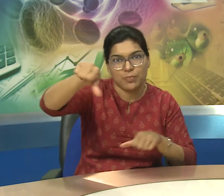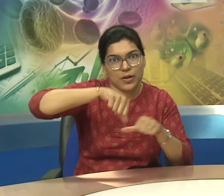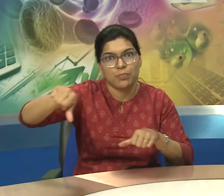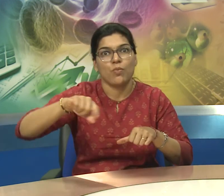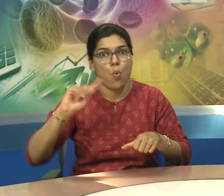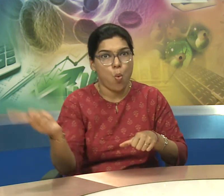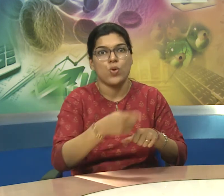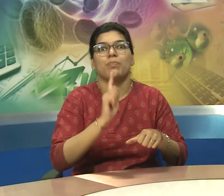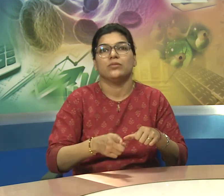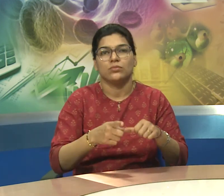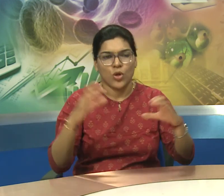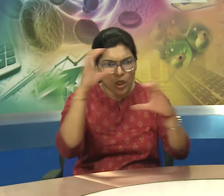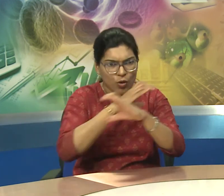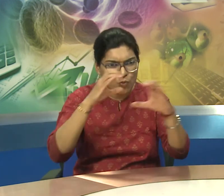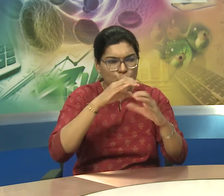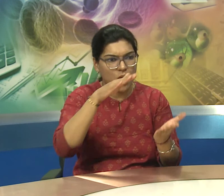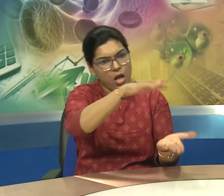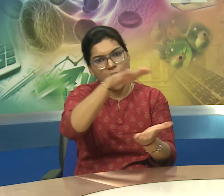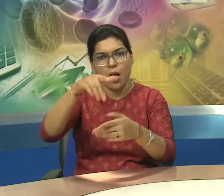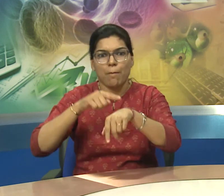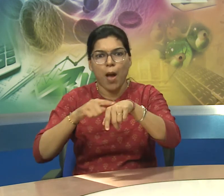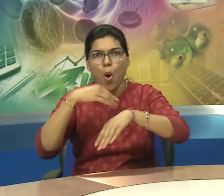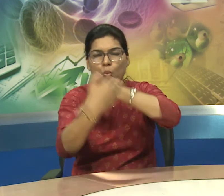the function of branding.